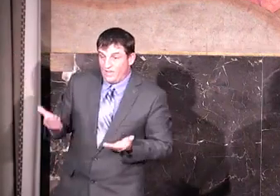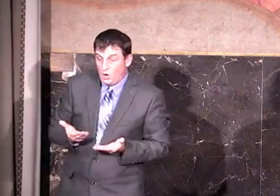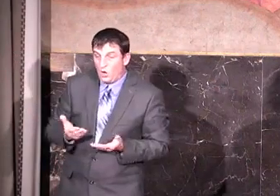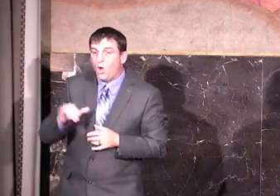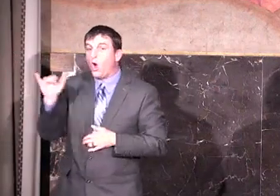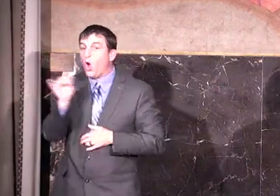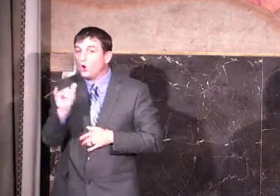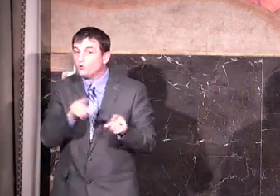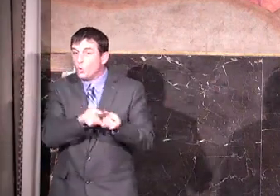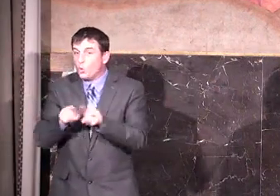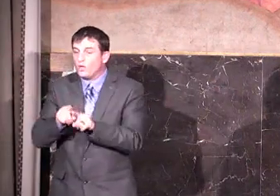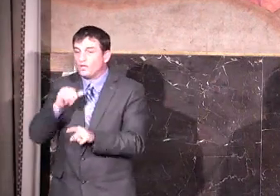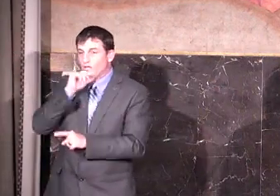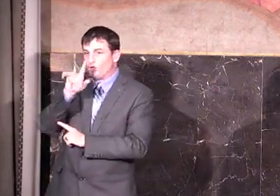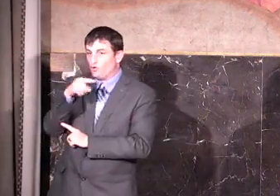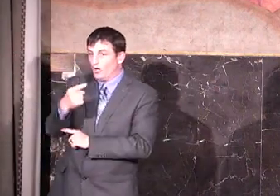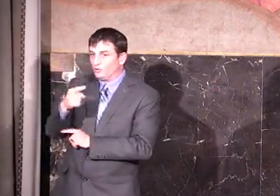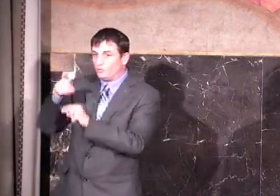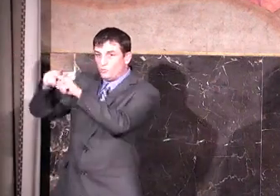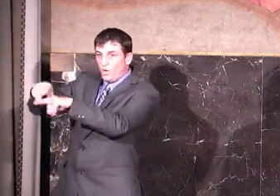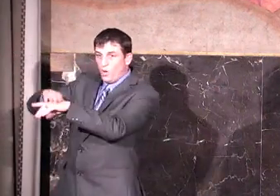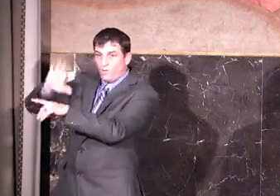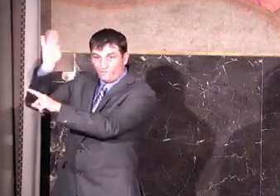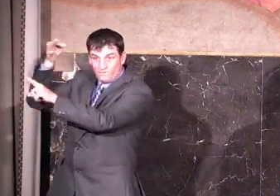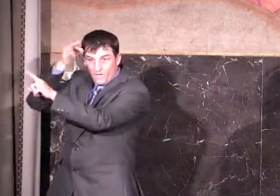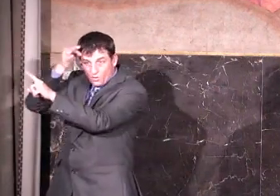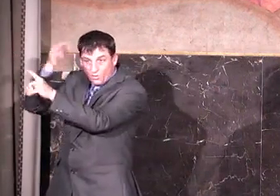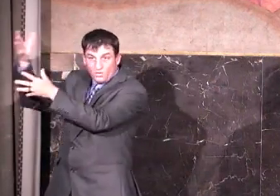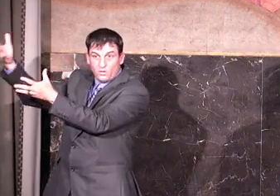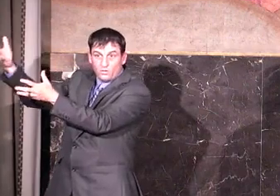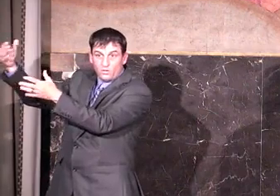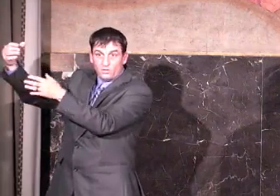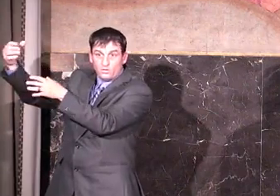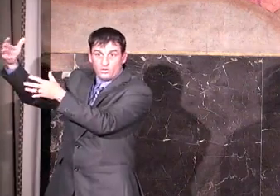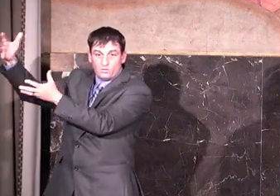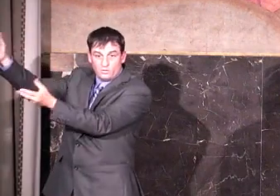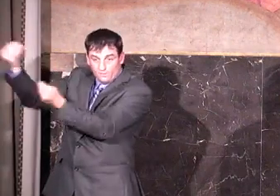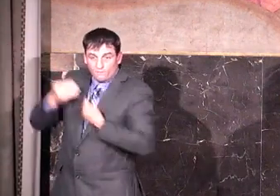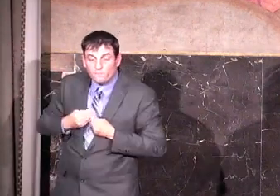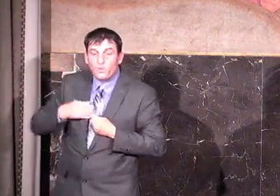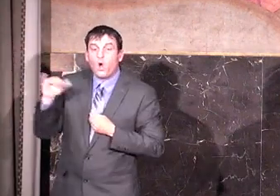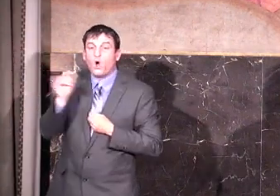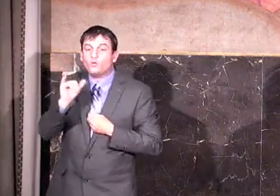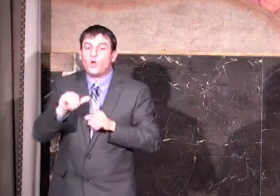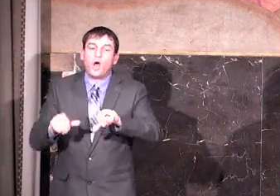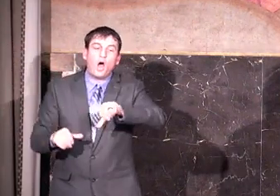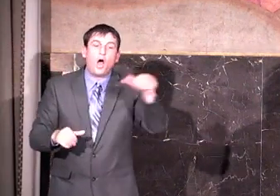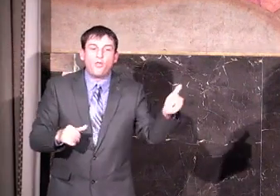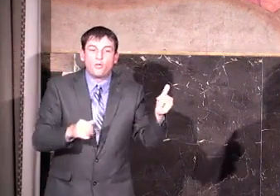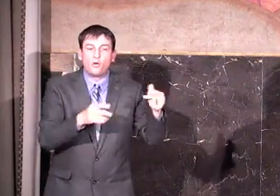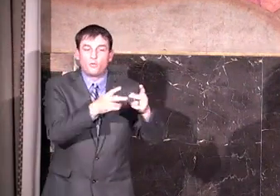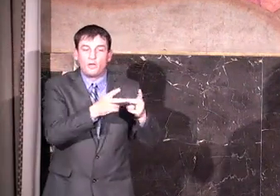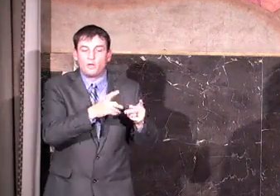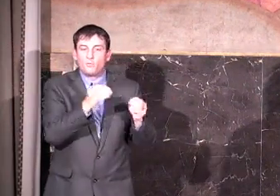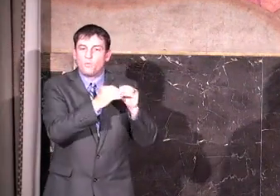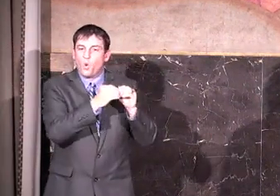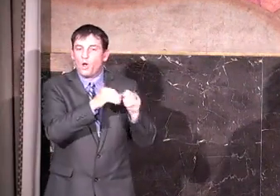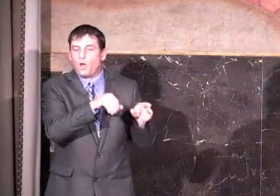meantime not just trying to rely on the federal supply of testing kits, we're also looking at other opportunities for more saliva-based testing that